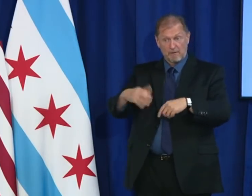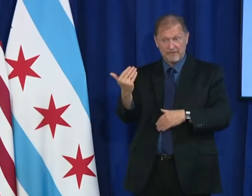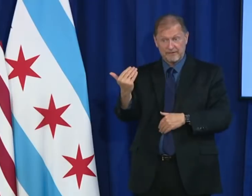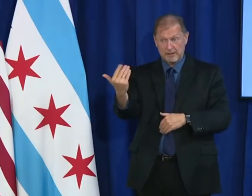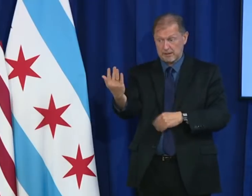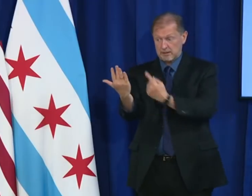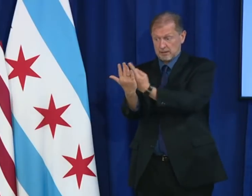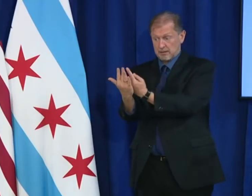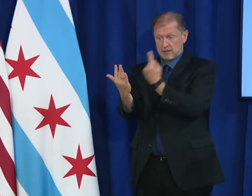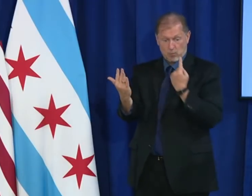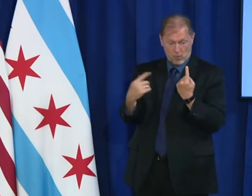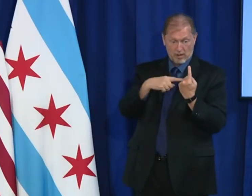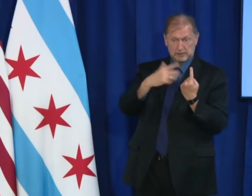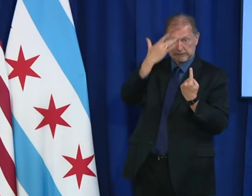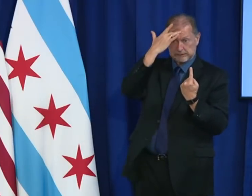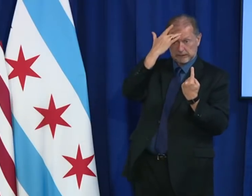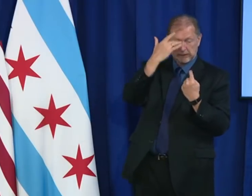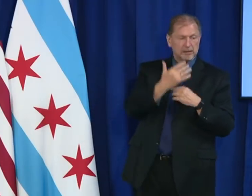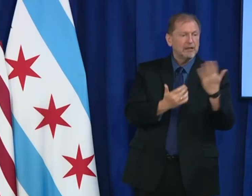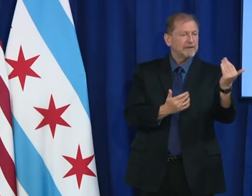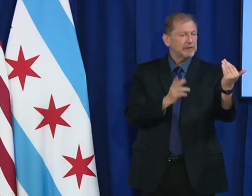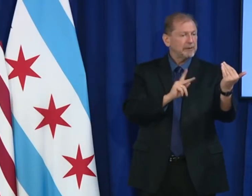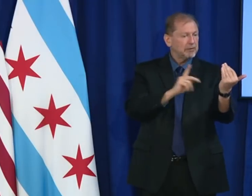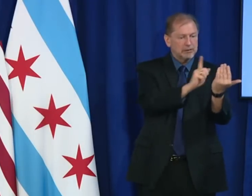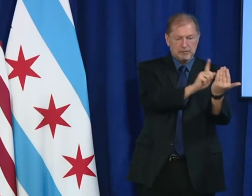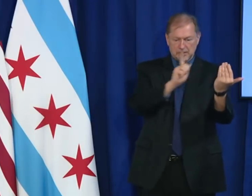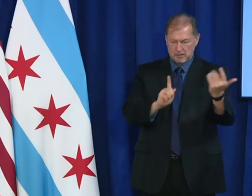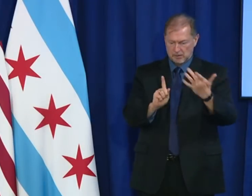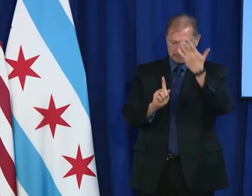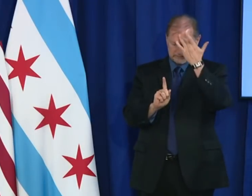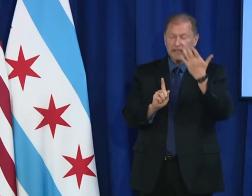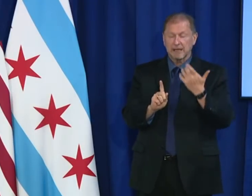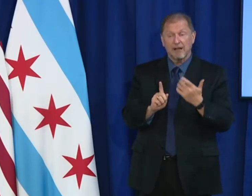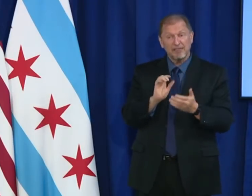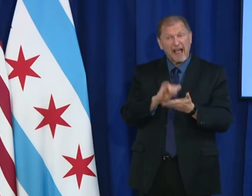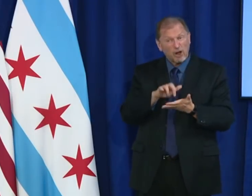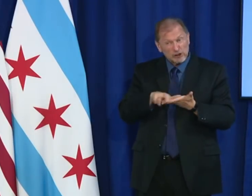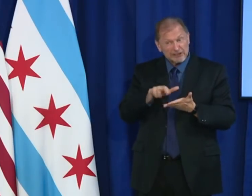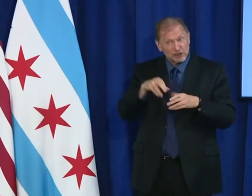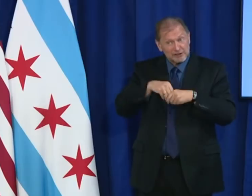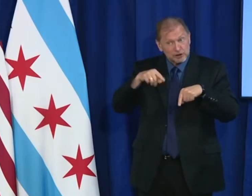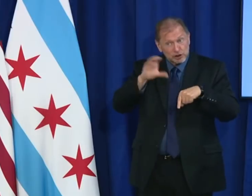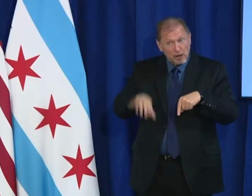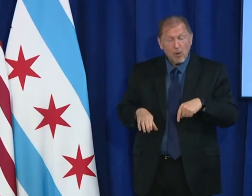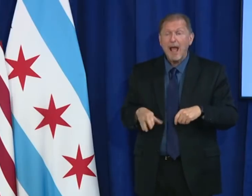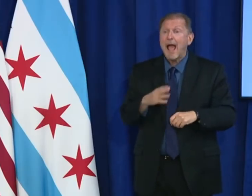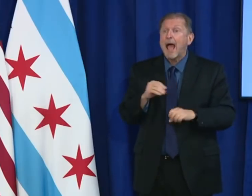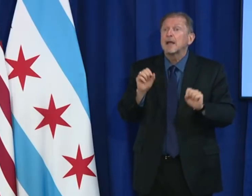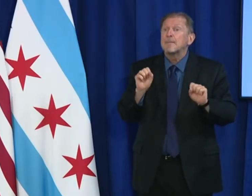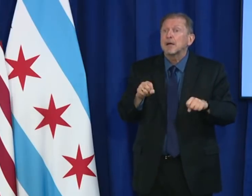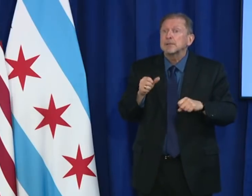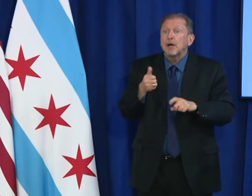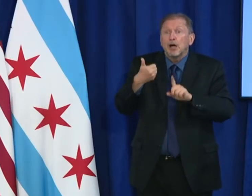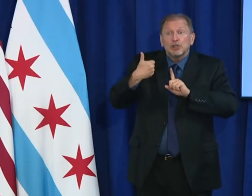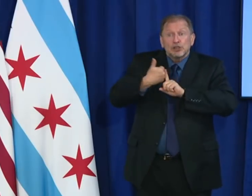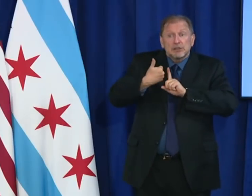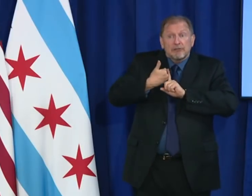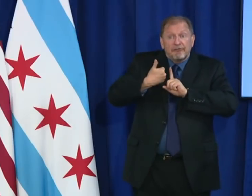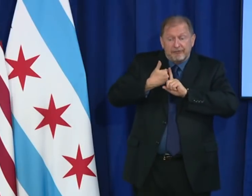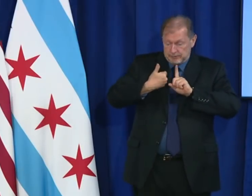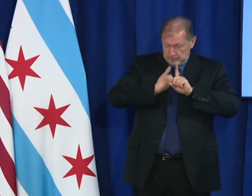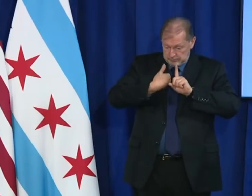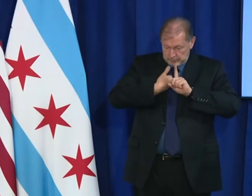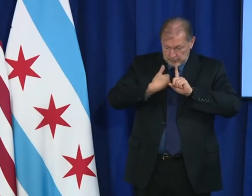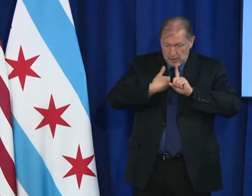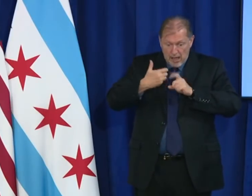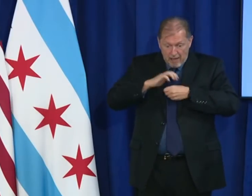Chicago. The risk is just really significant that you yourself could be bringing COVID. And then all of those states that are